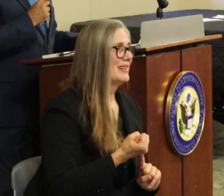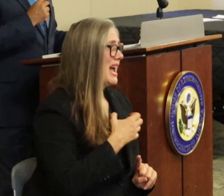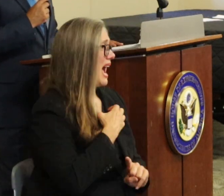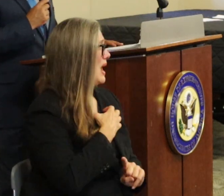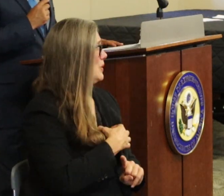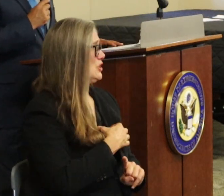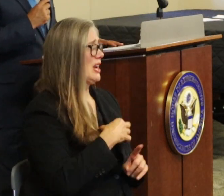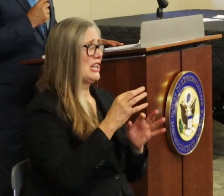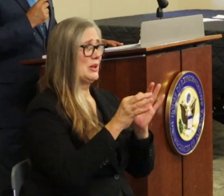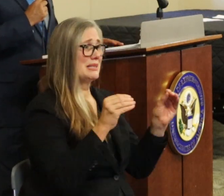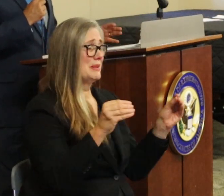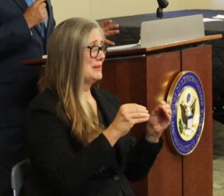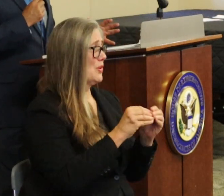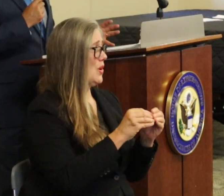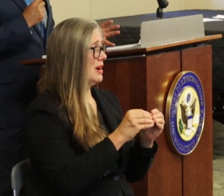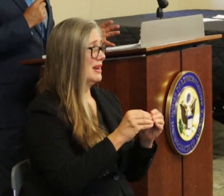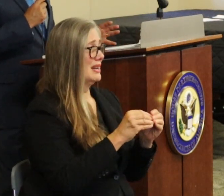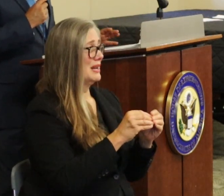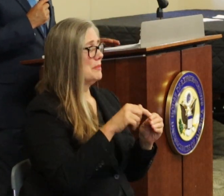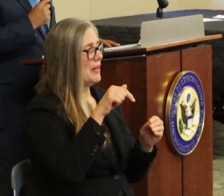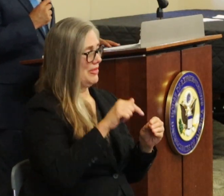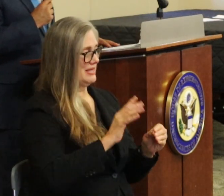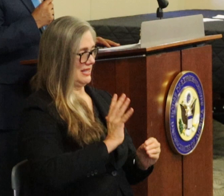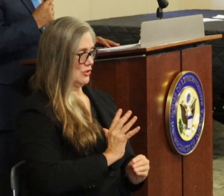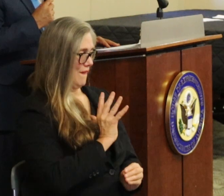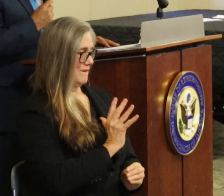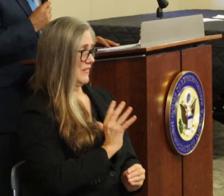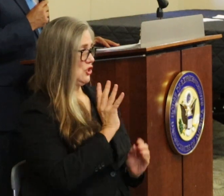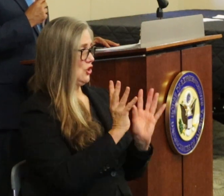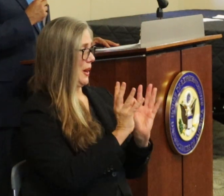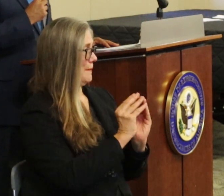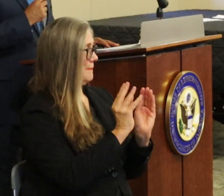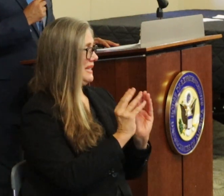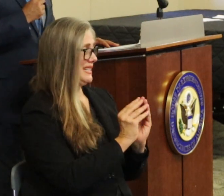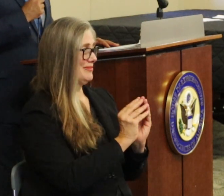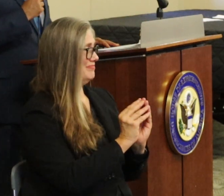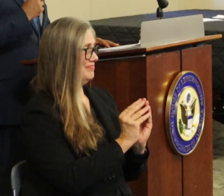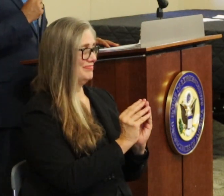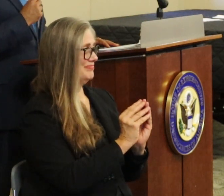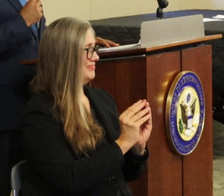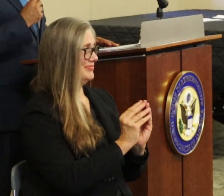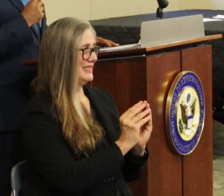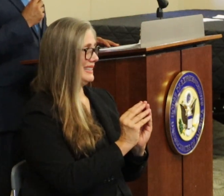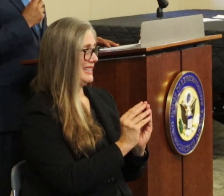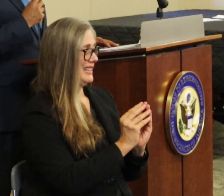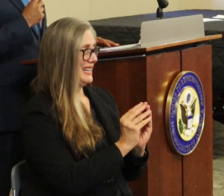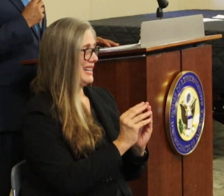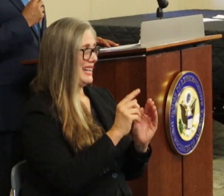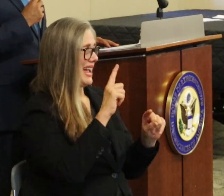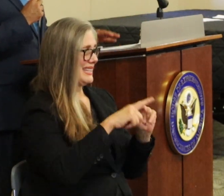go into more of that, but being that this is an official meeting, it's hard to engage in